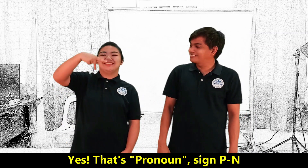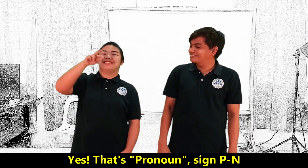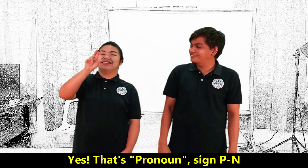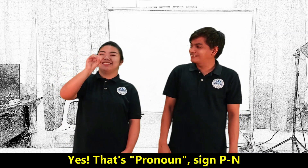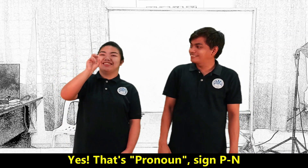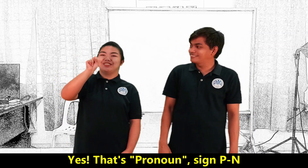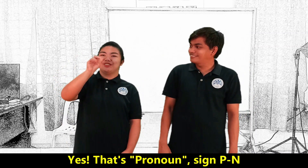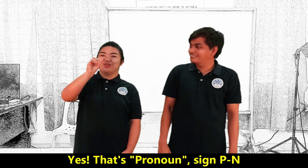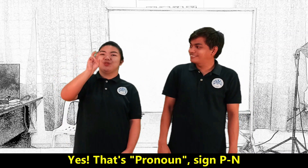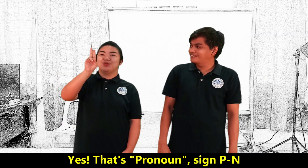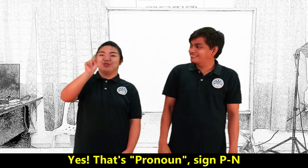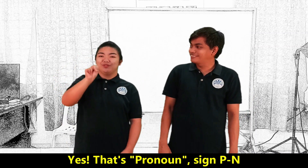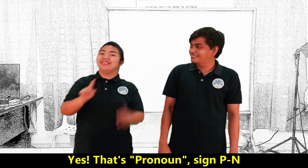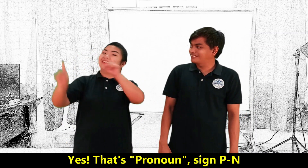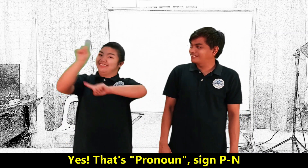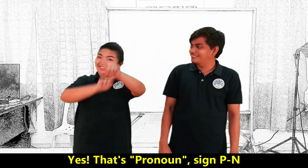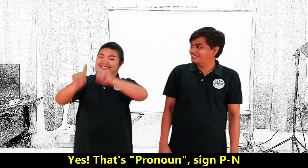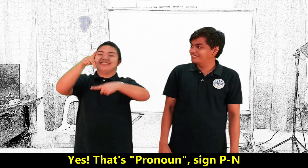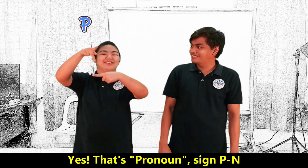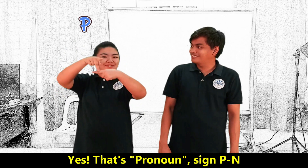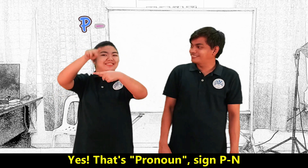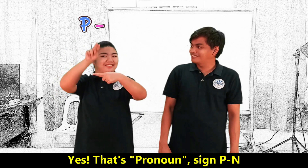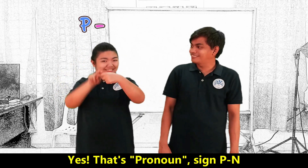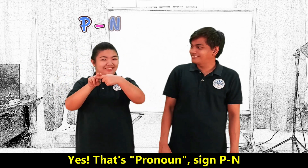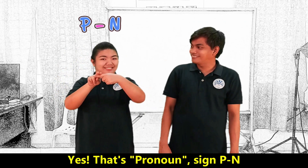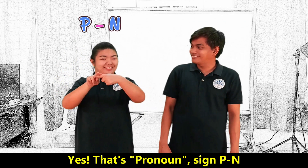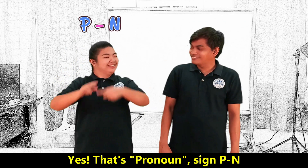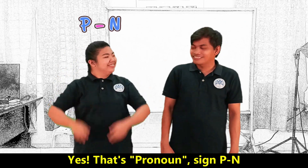Yes, that's pronoun, sign PN.